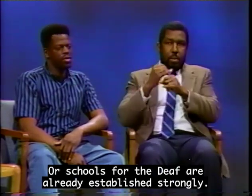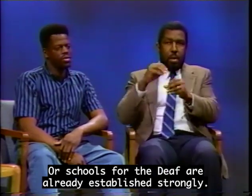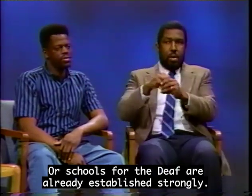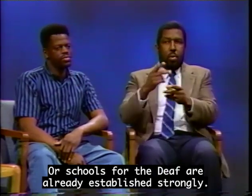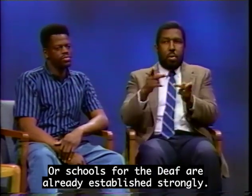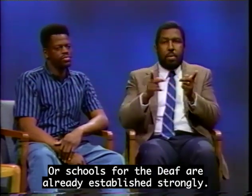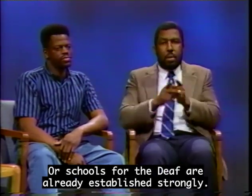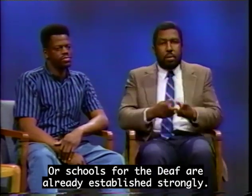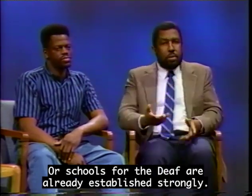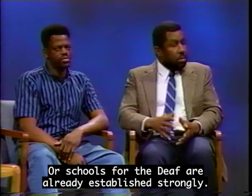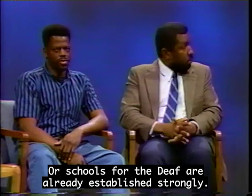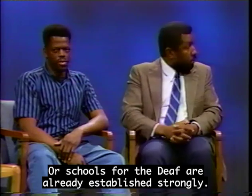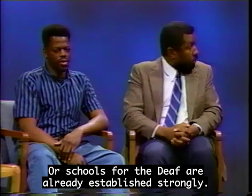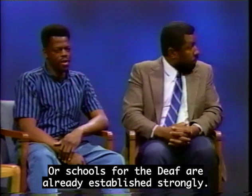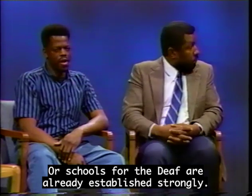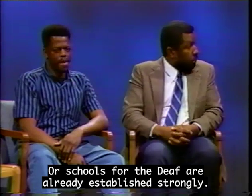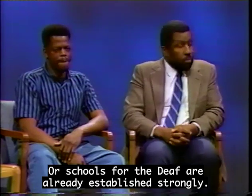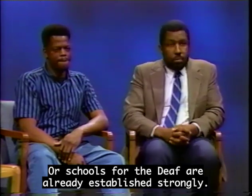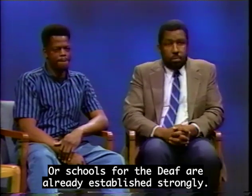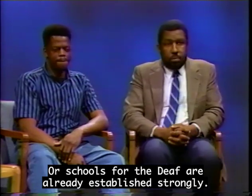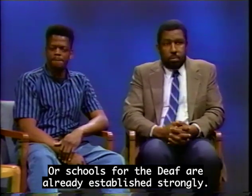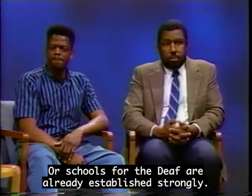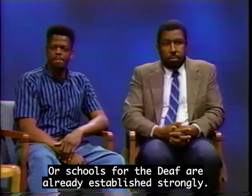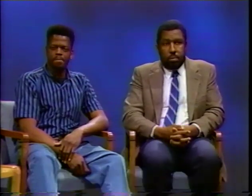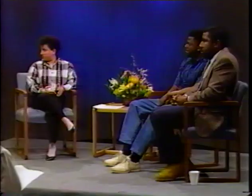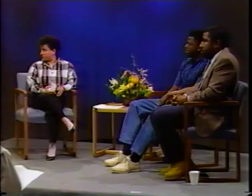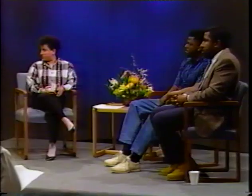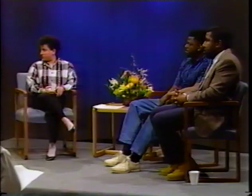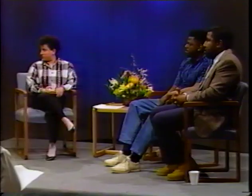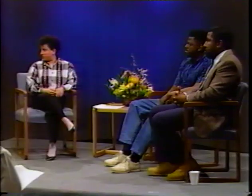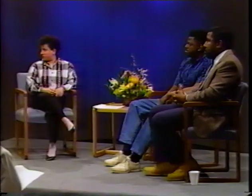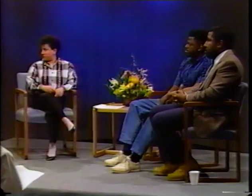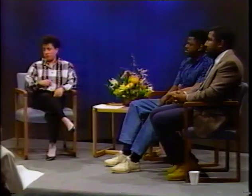deaf are already established strongly.